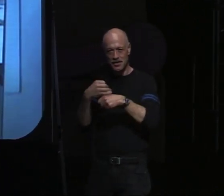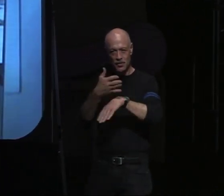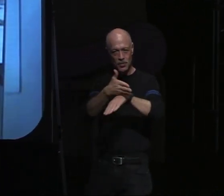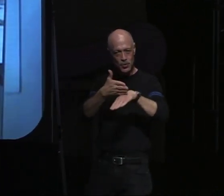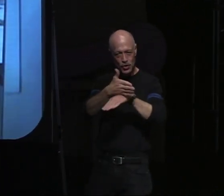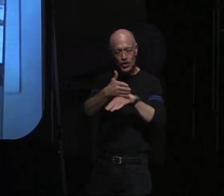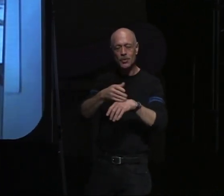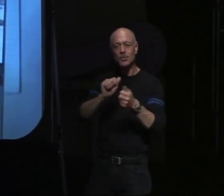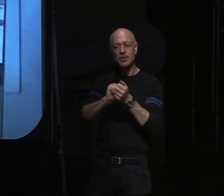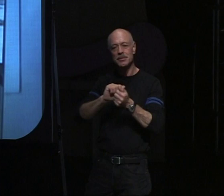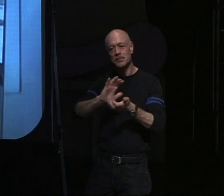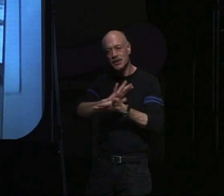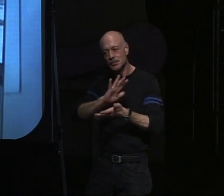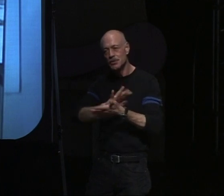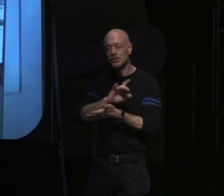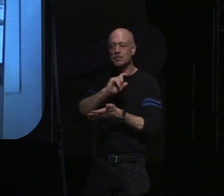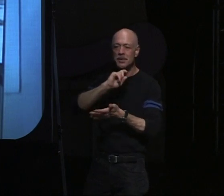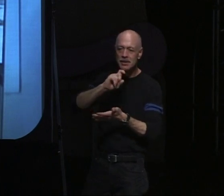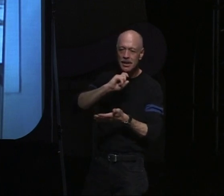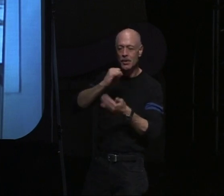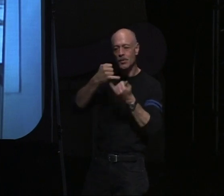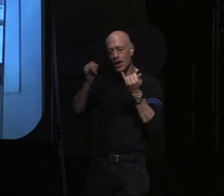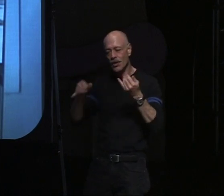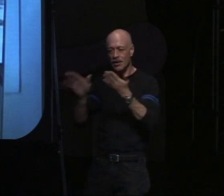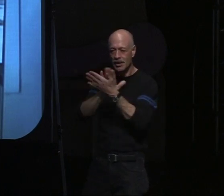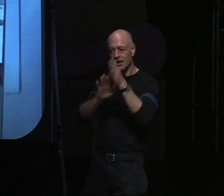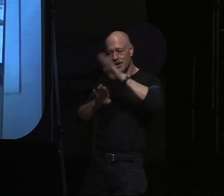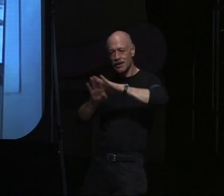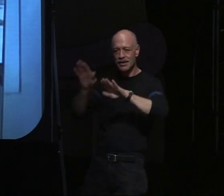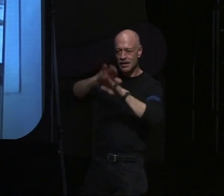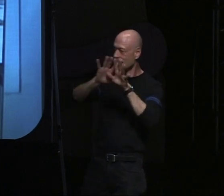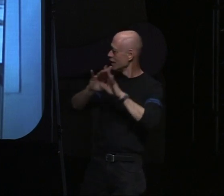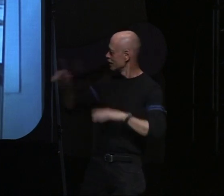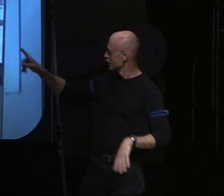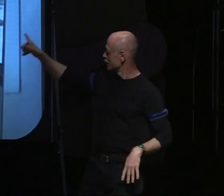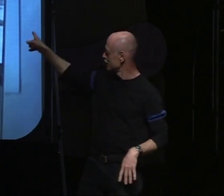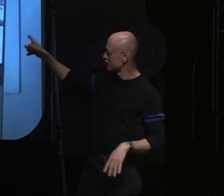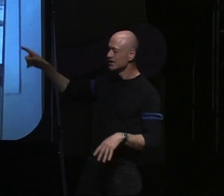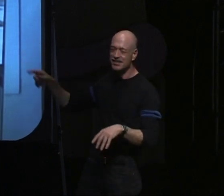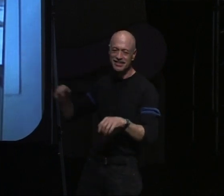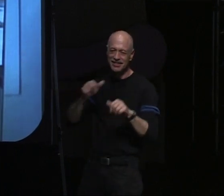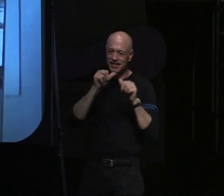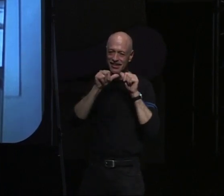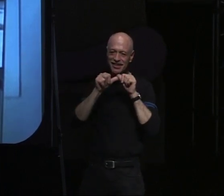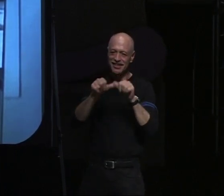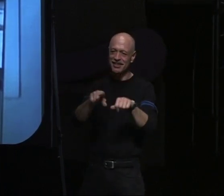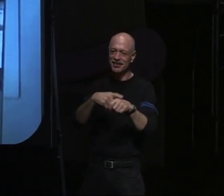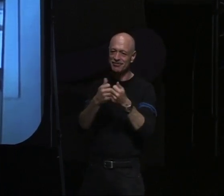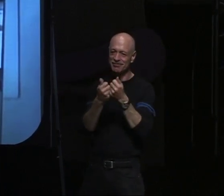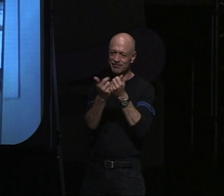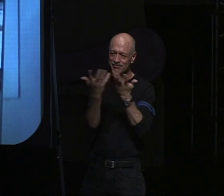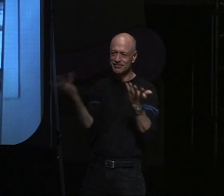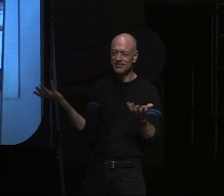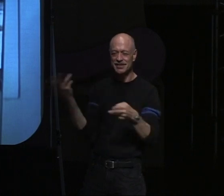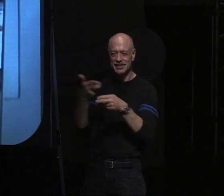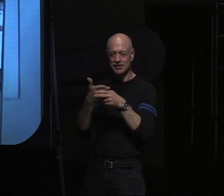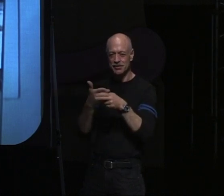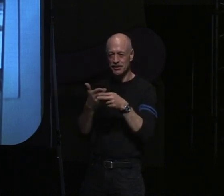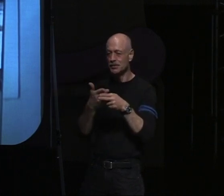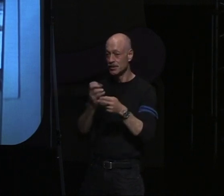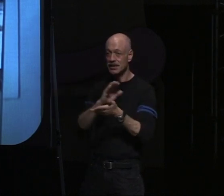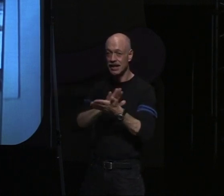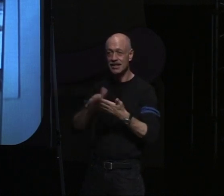and rotate. It was made of wood with paper and metal and wire. Again, mixed media.